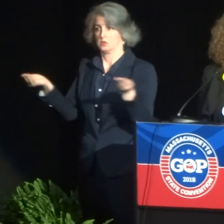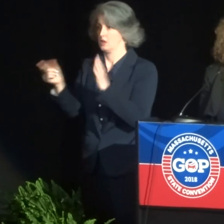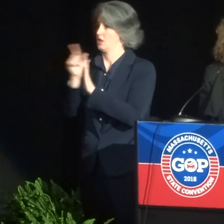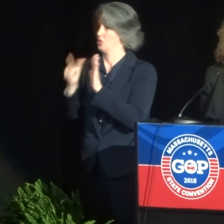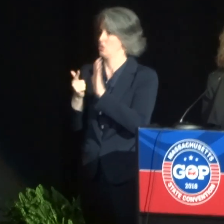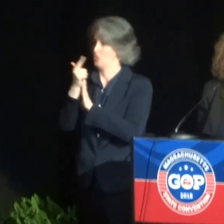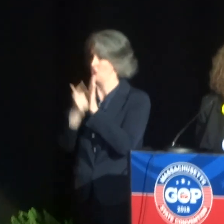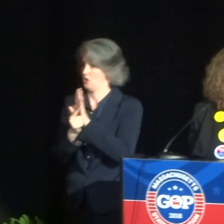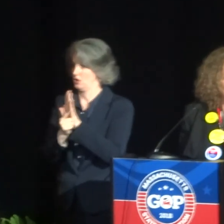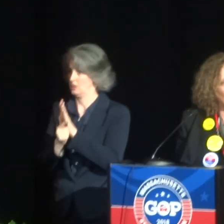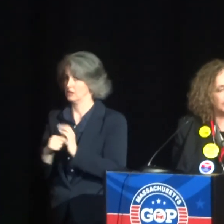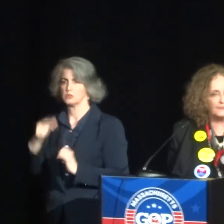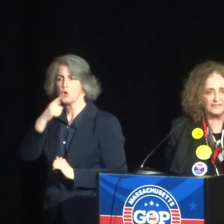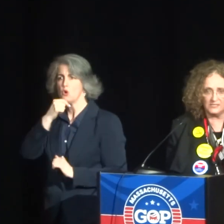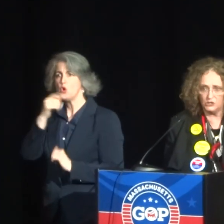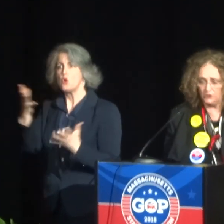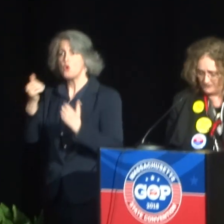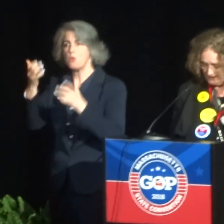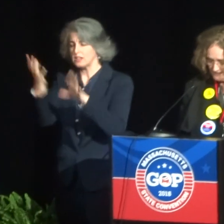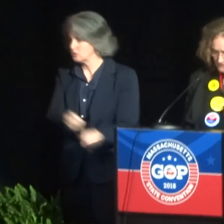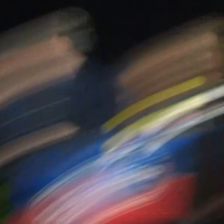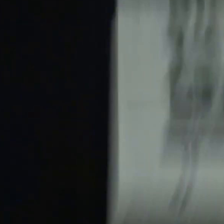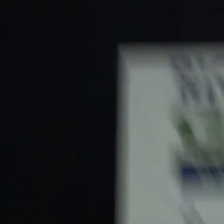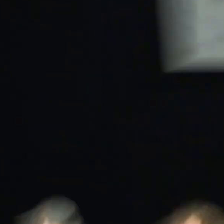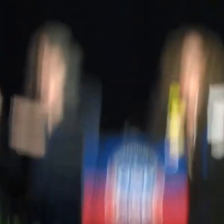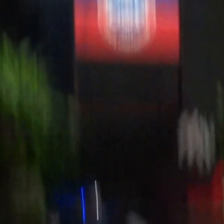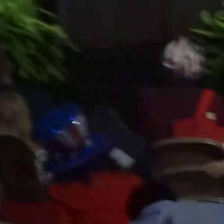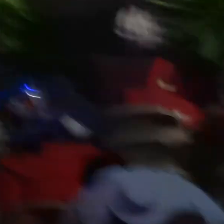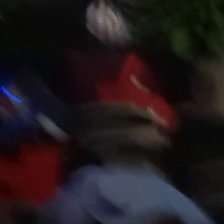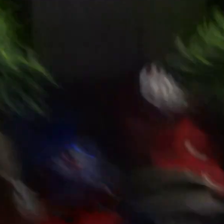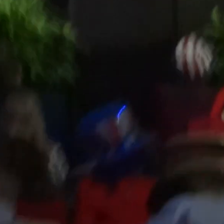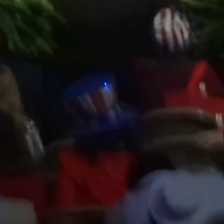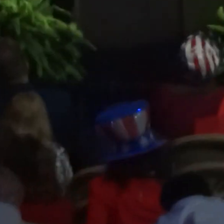to get rid of Common Core in Massachusetts?